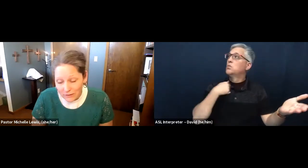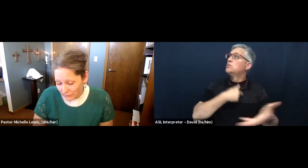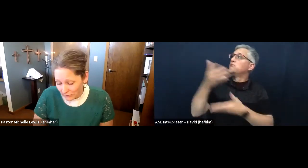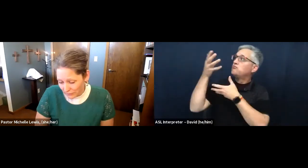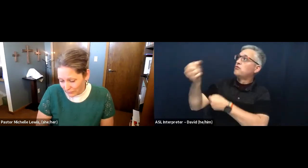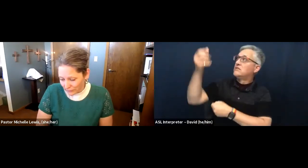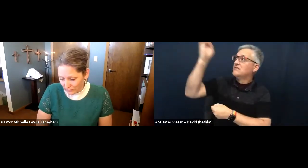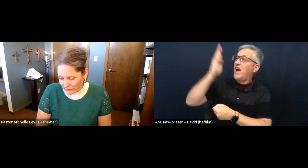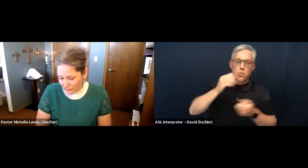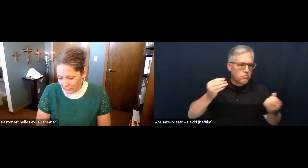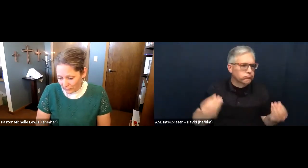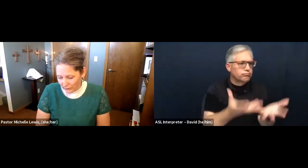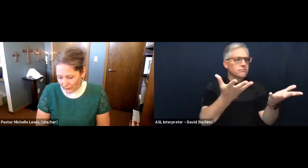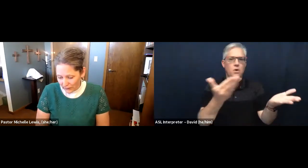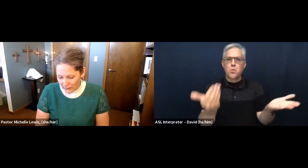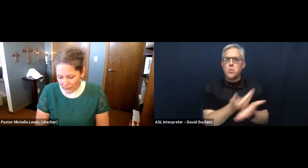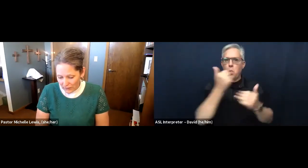God.